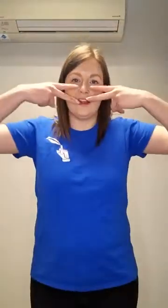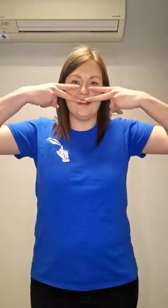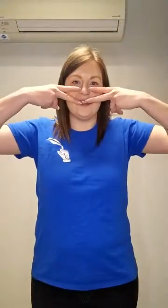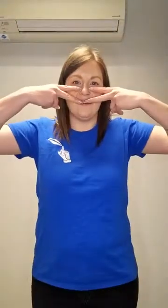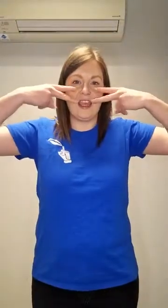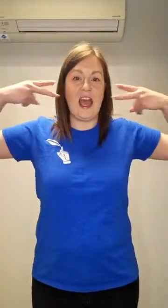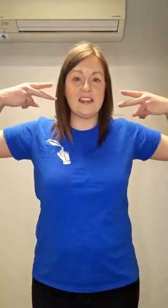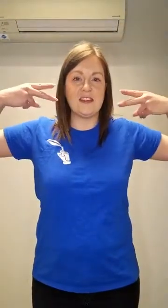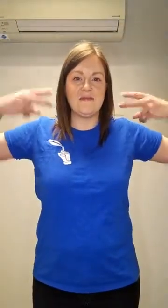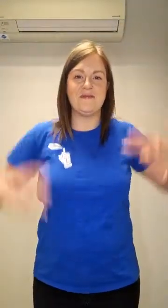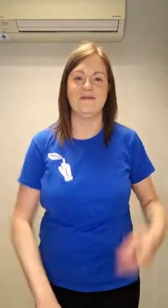in the sign for cat.